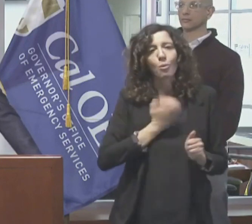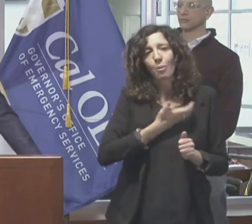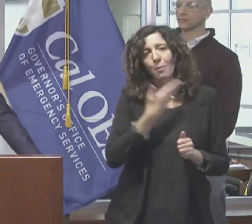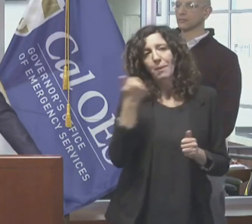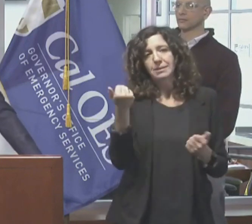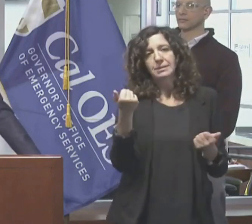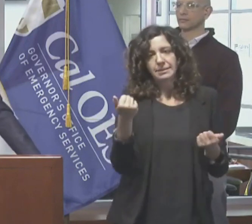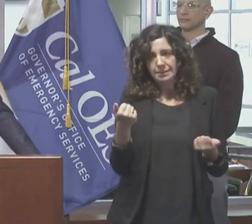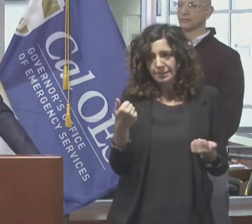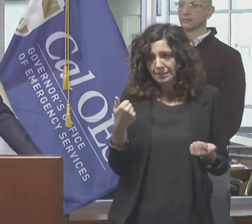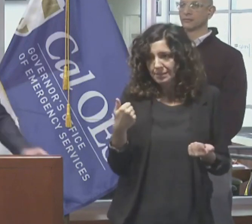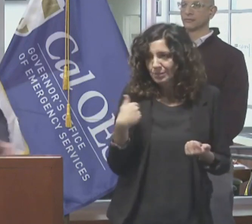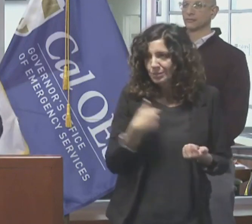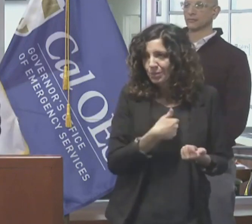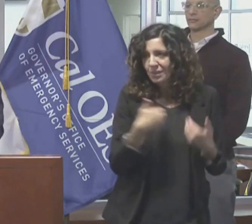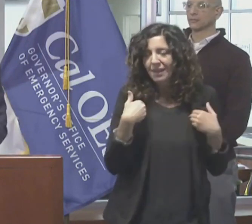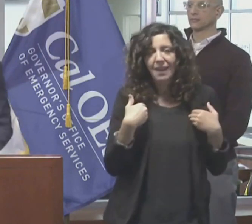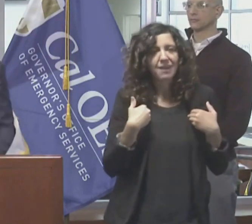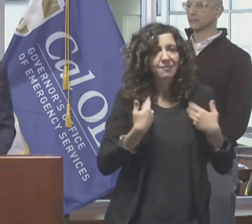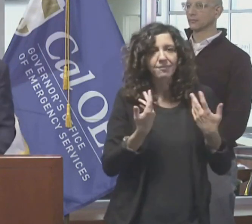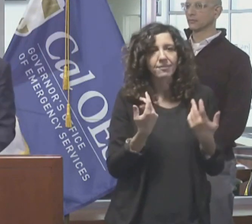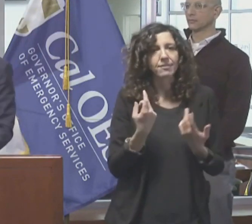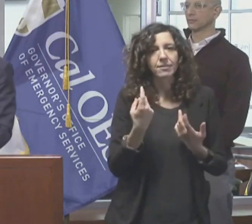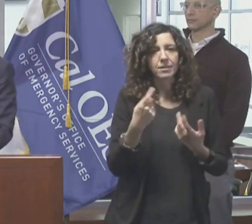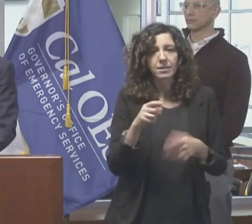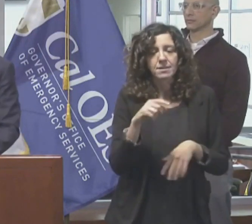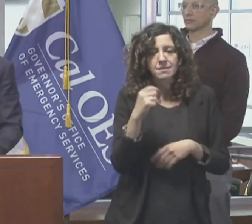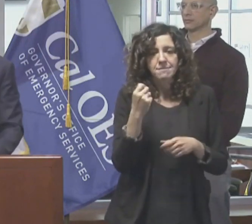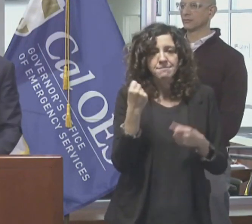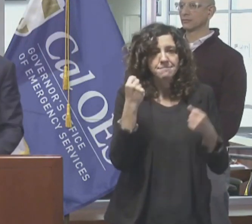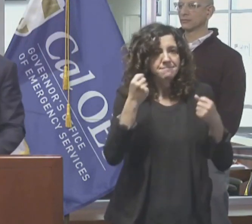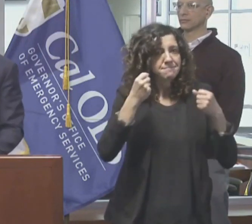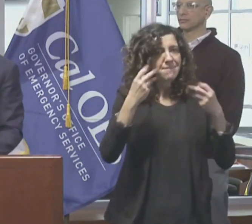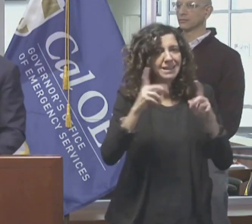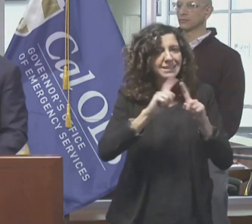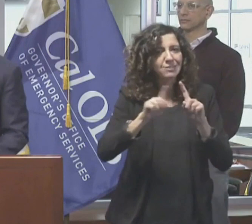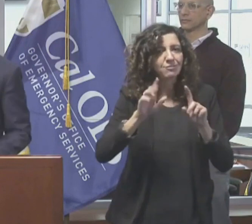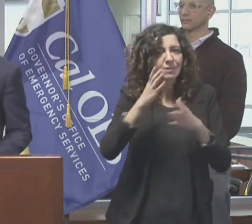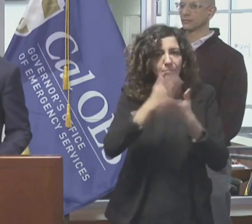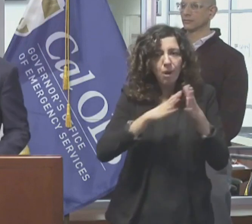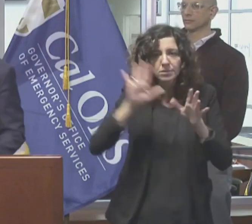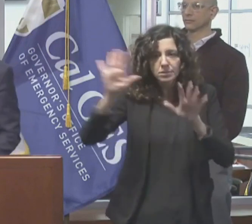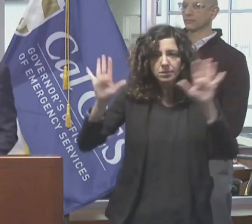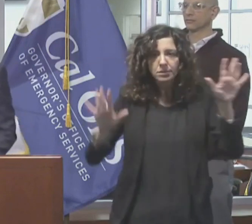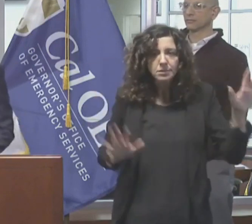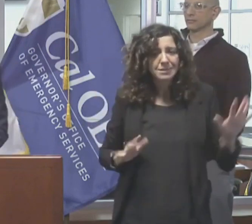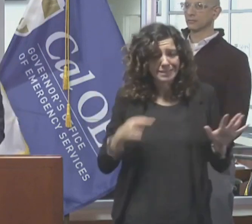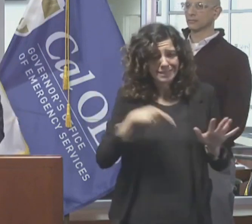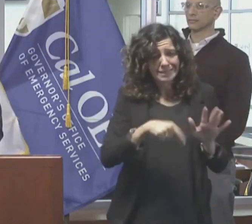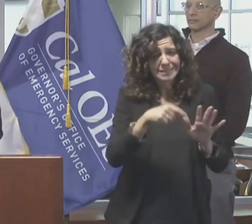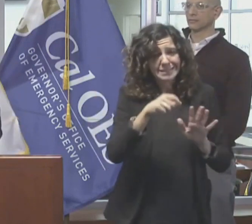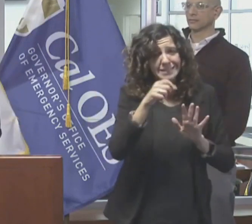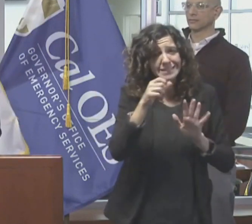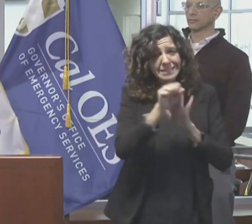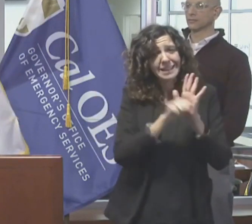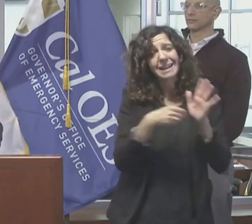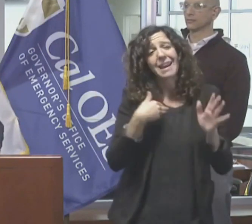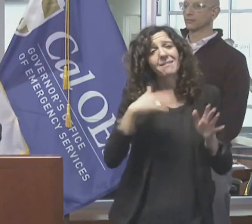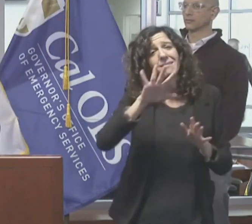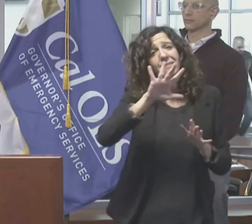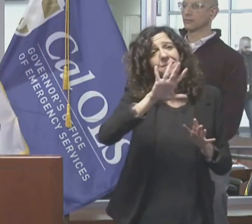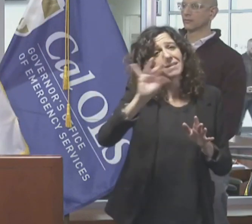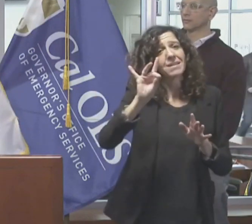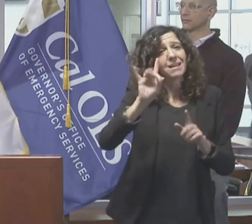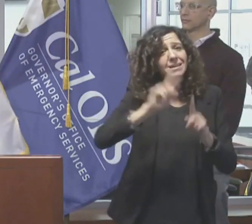We're many parts, one body, both the nation itself, and certainly the state of California, 58 counties,